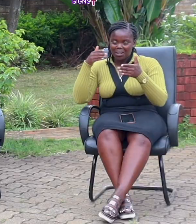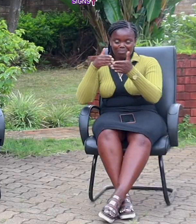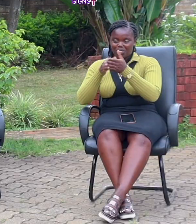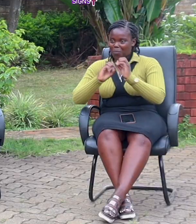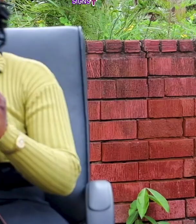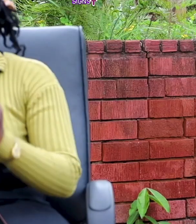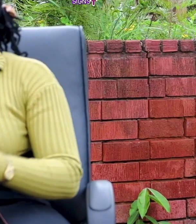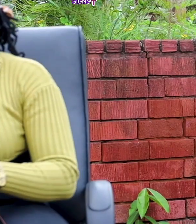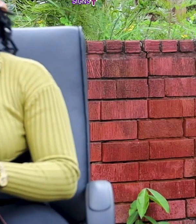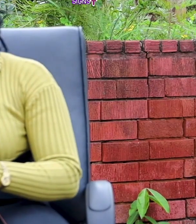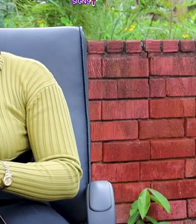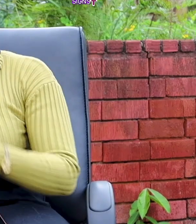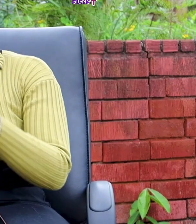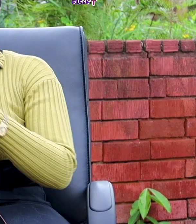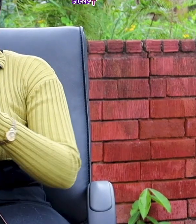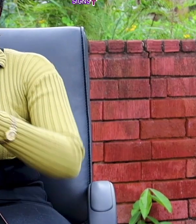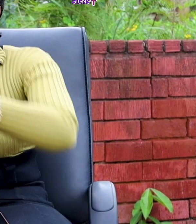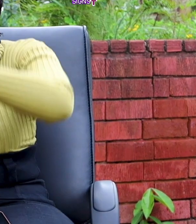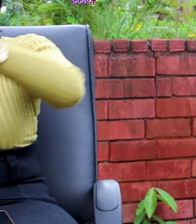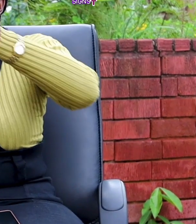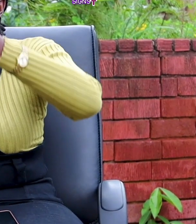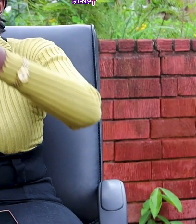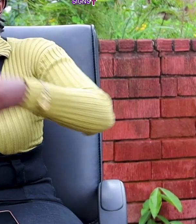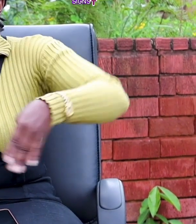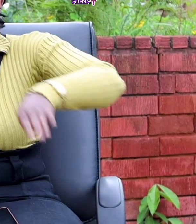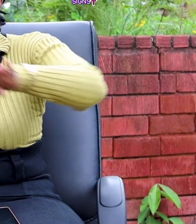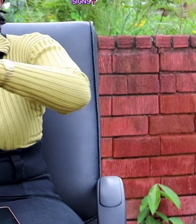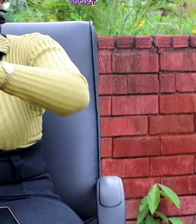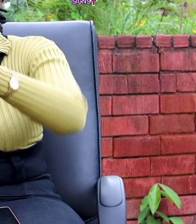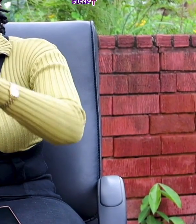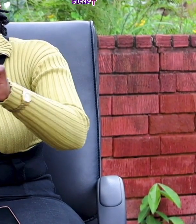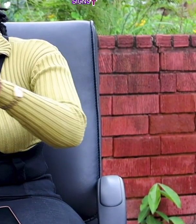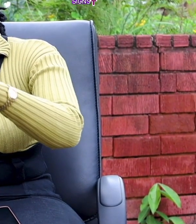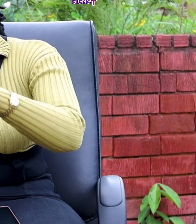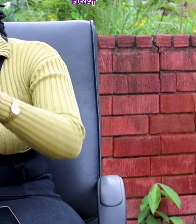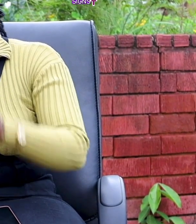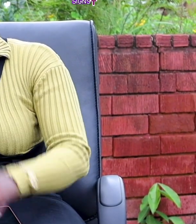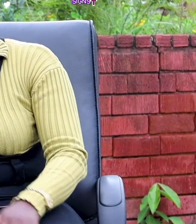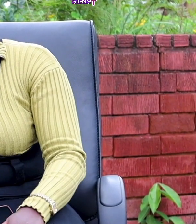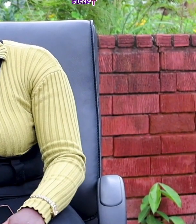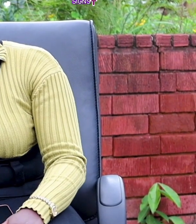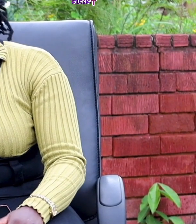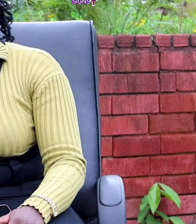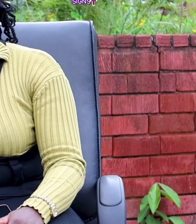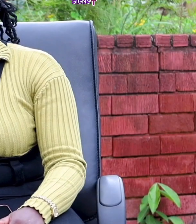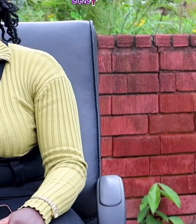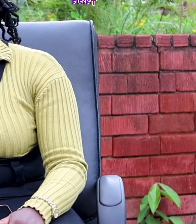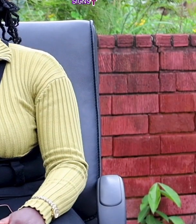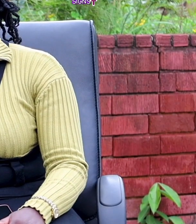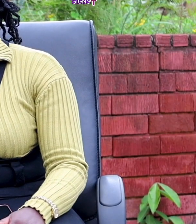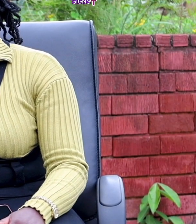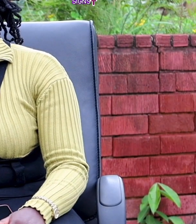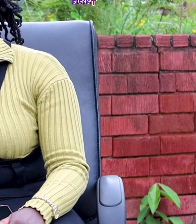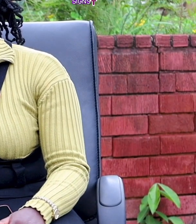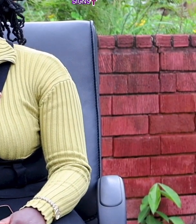Yeah, always be the best from being the best. Yeah, we are going to close. We are going to have a